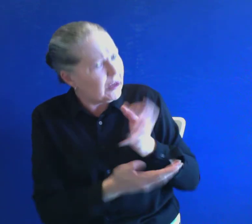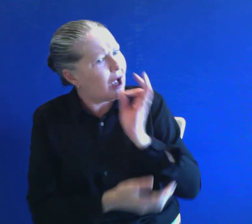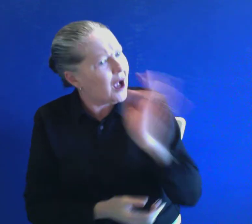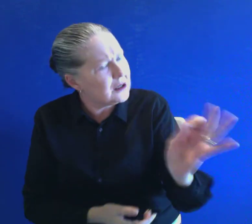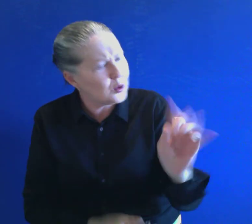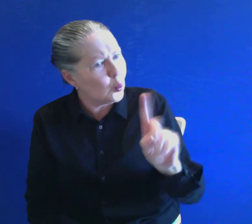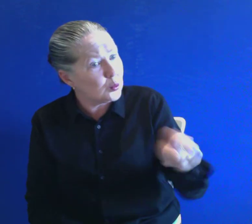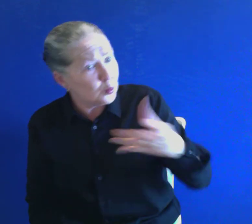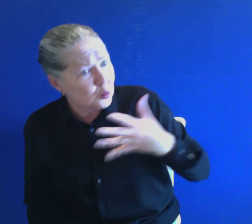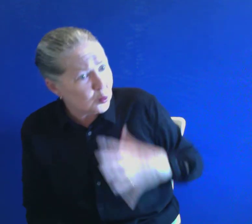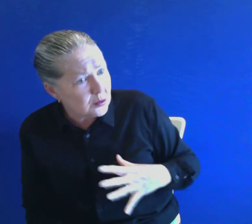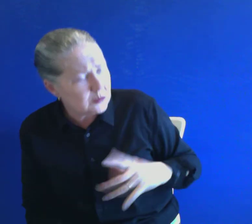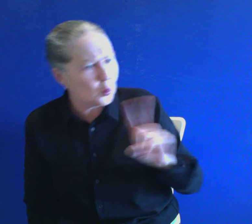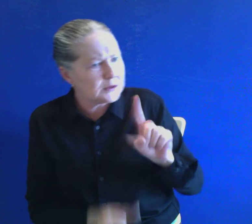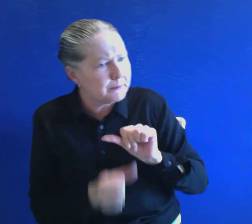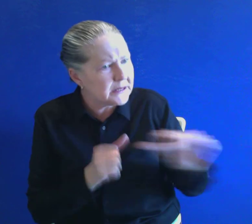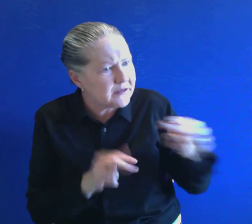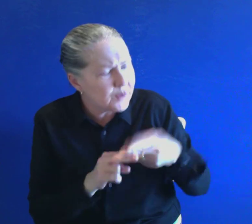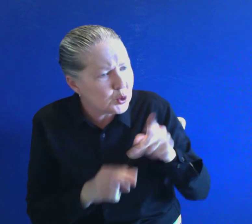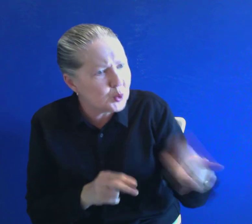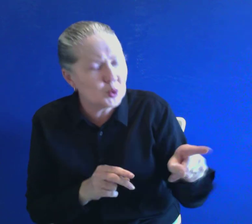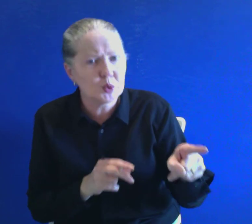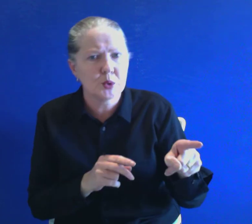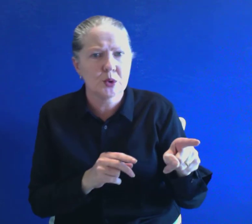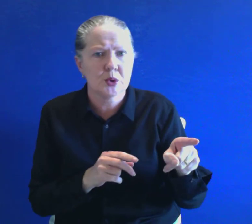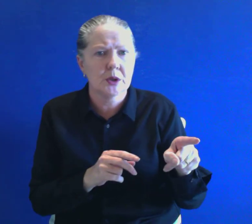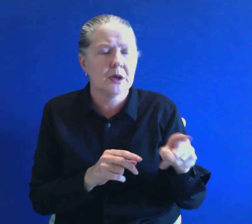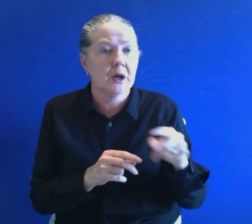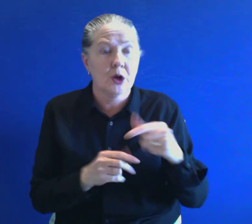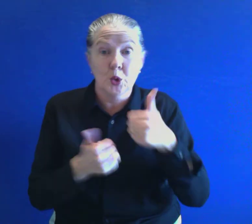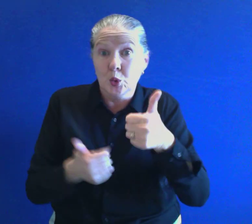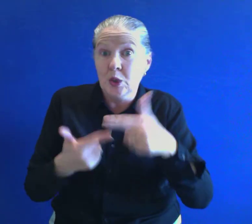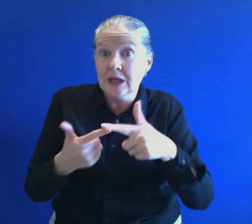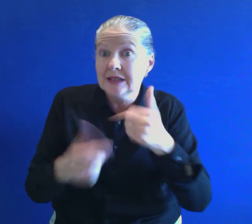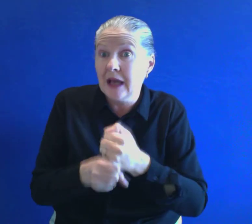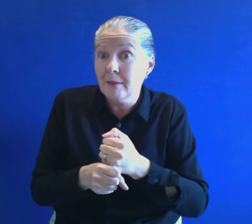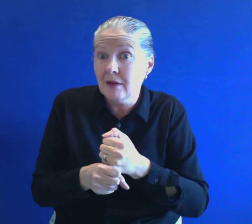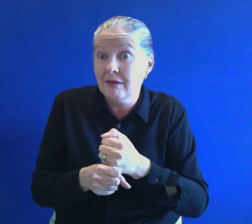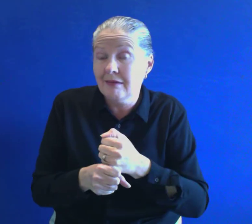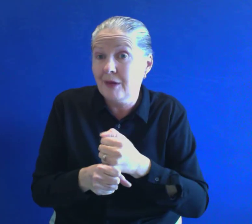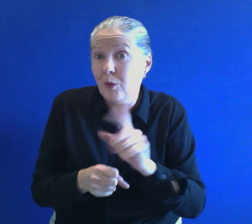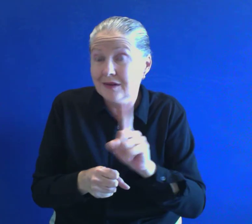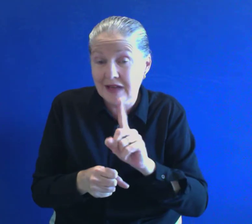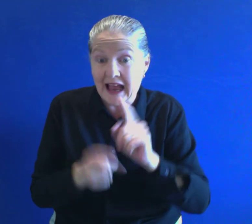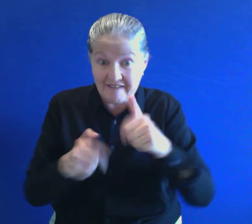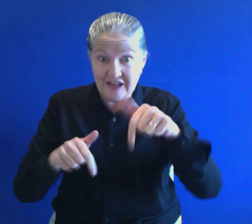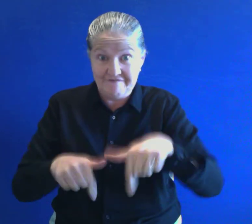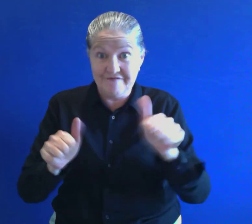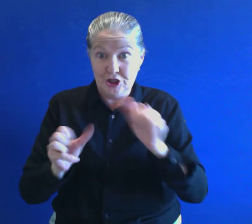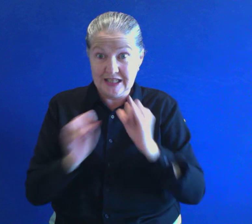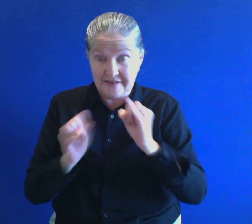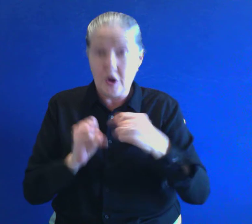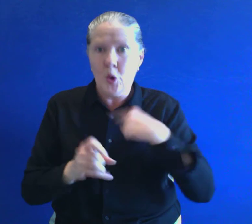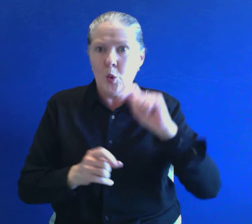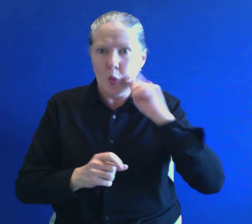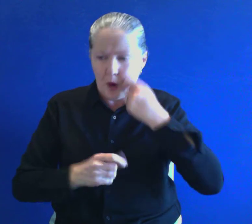do you want, what will work for you and a really prime example of that is after this interview we're going to do some work in the background to make sure we get a full